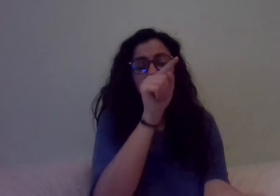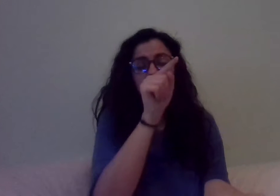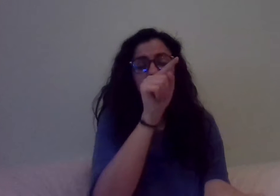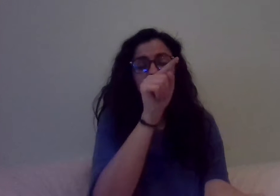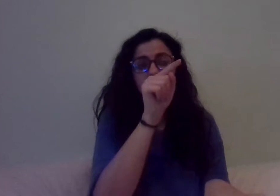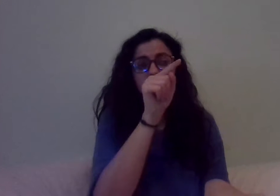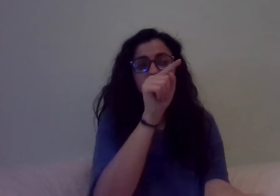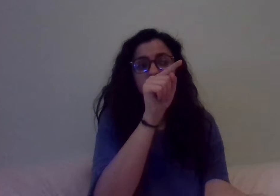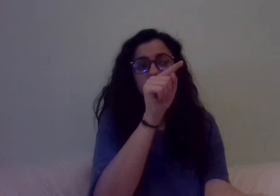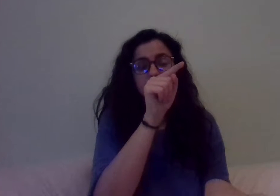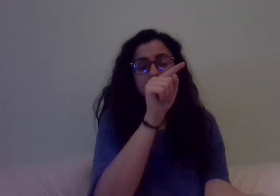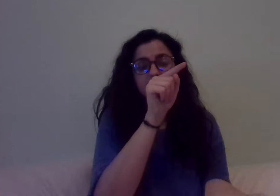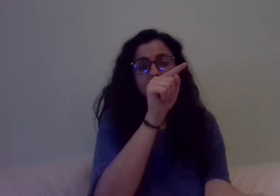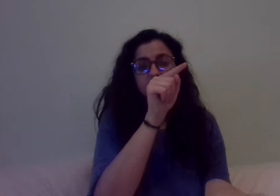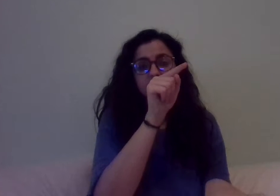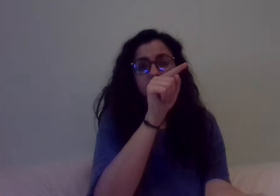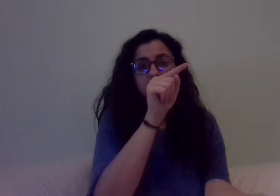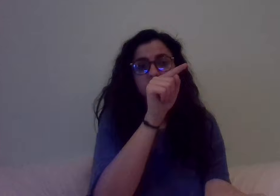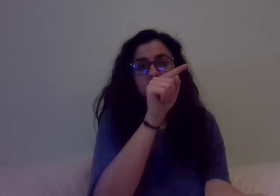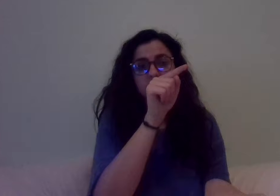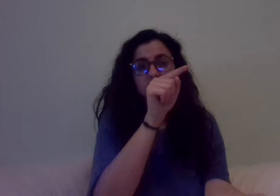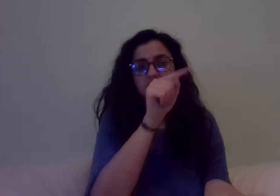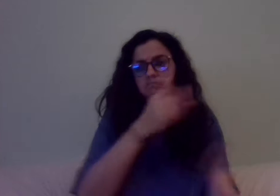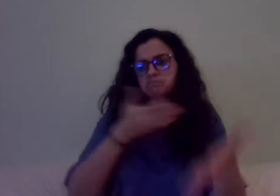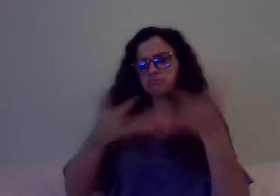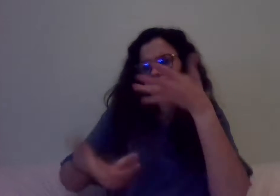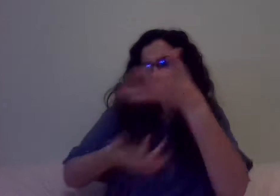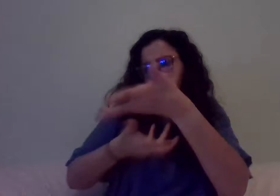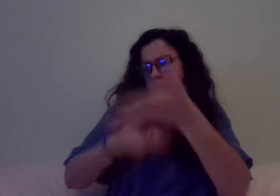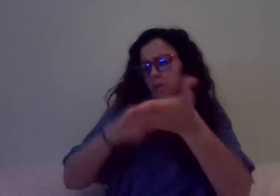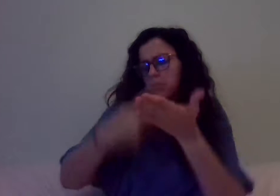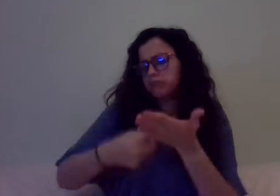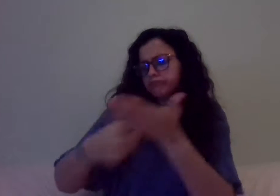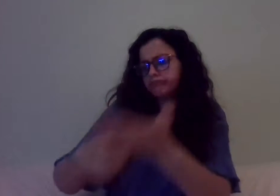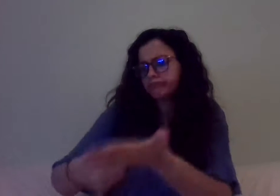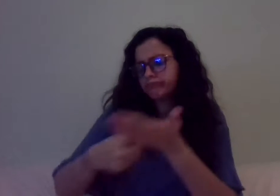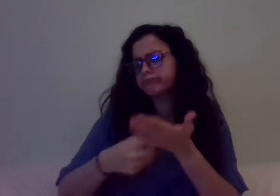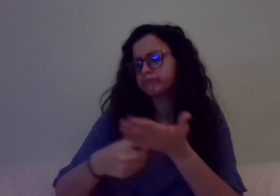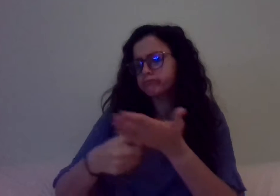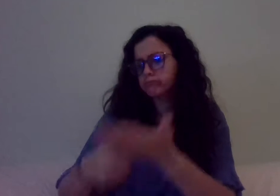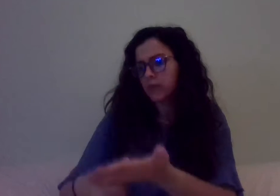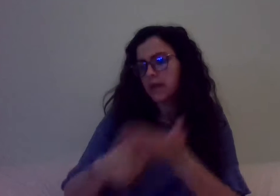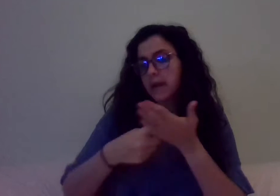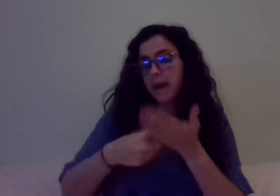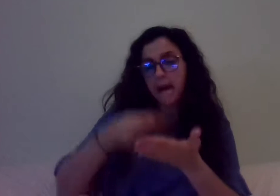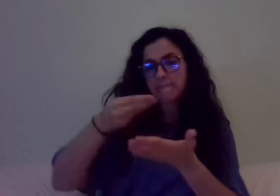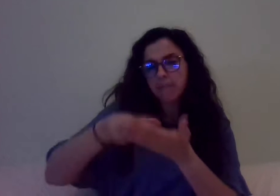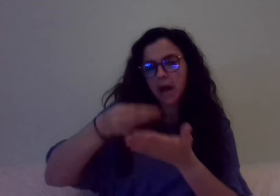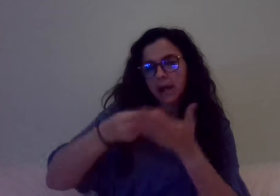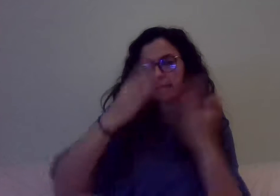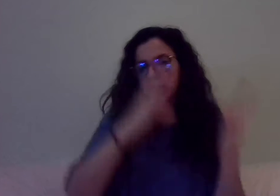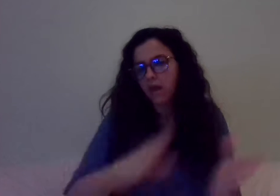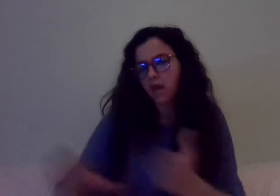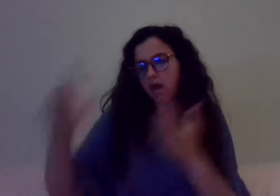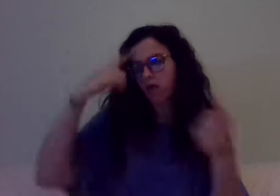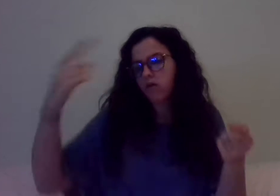being able to work out some kind of payment plan so that the people, once they secured their jobs in the north, were able to repay